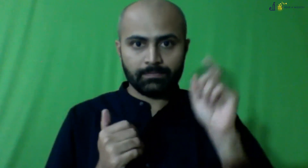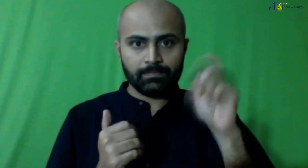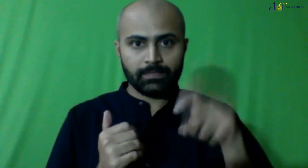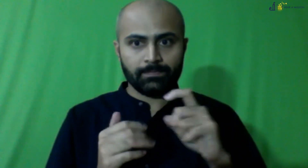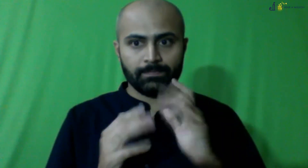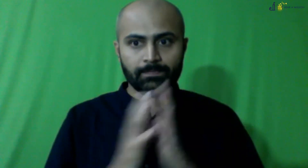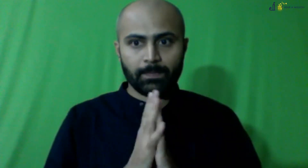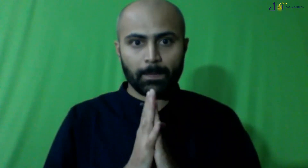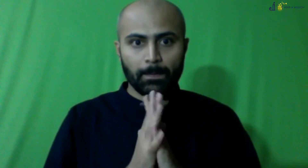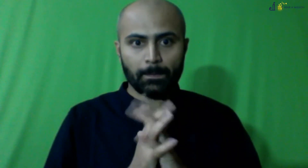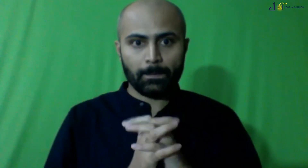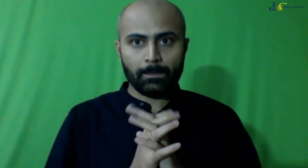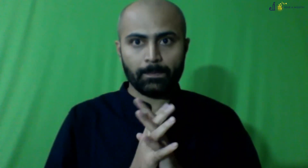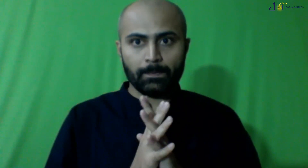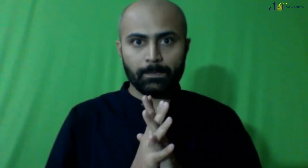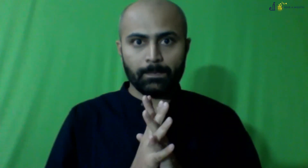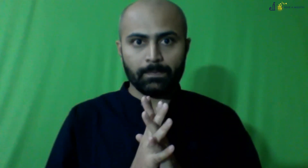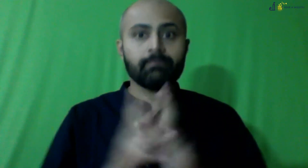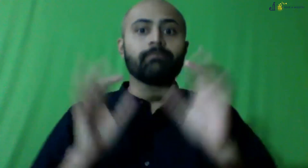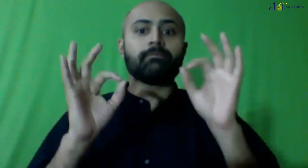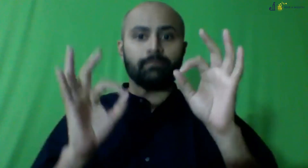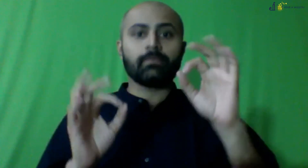Okay, Charu, we can stop now.